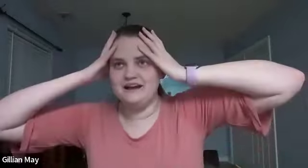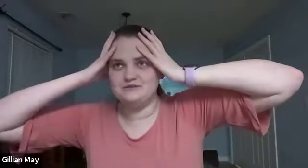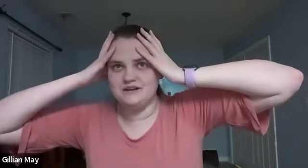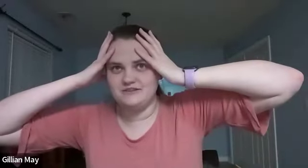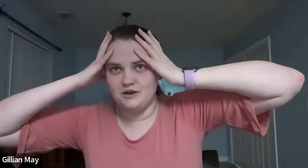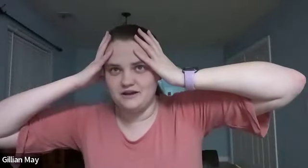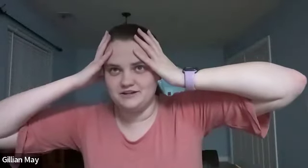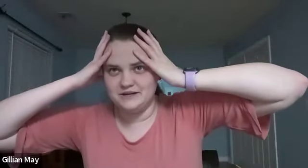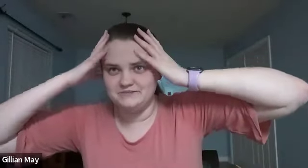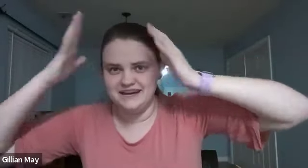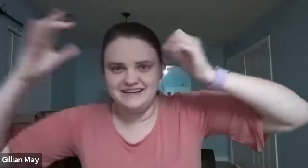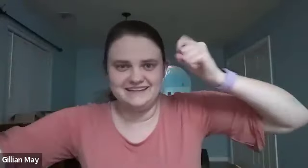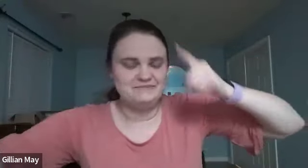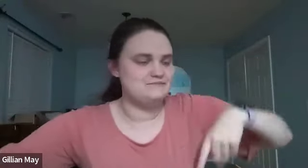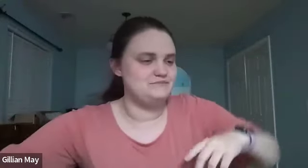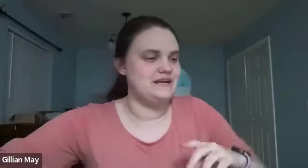minds are working. They're like, oh my gosh, wait a minute, I need like a minute.